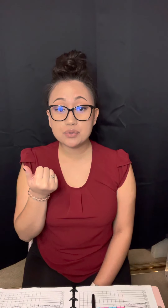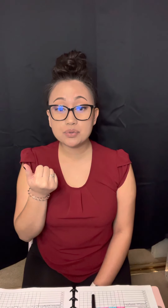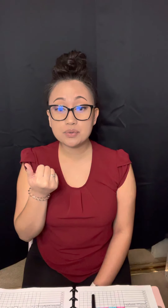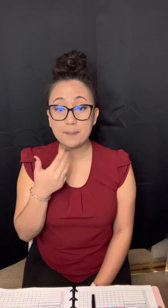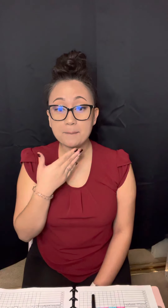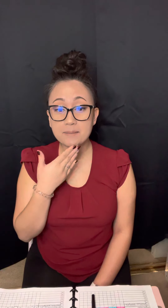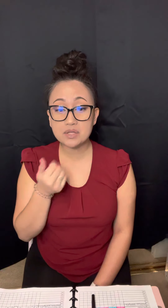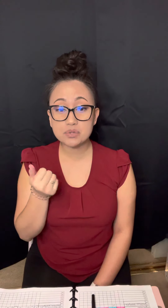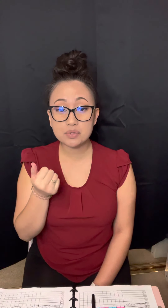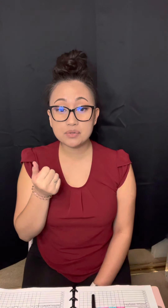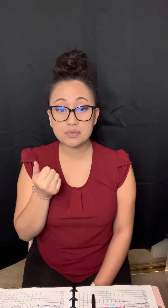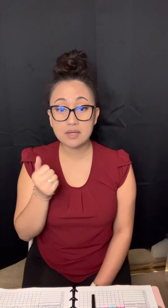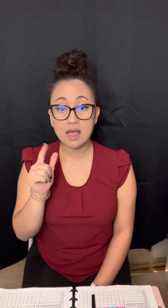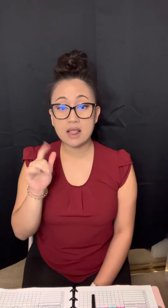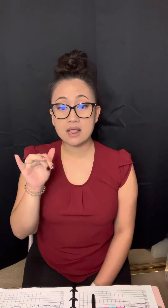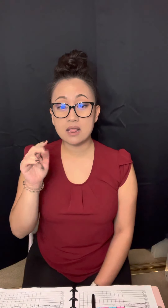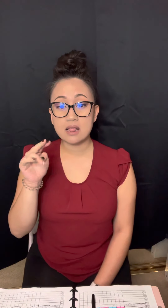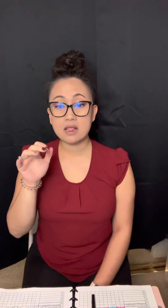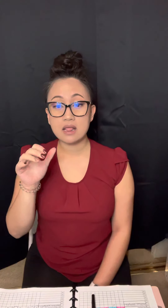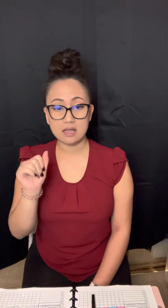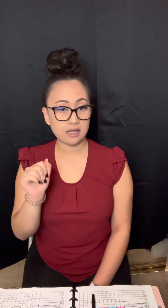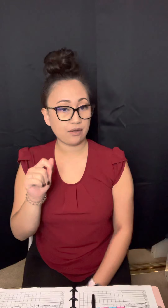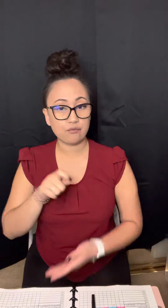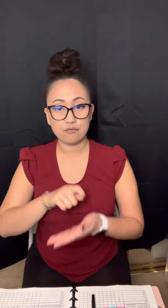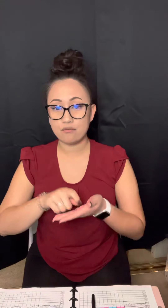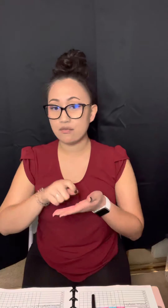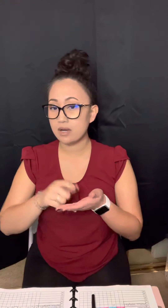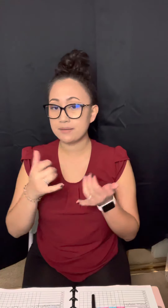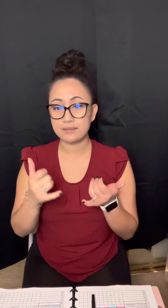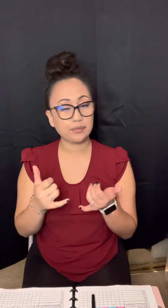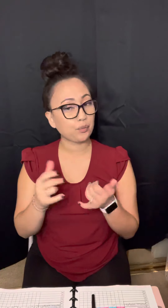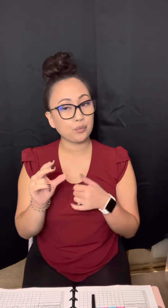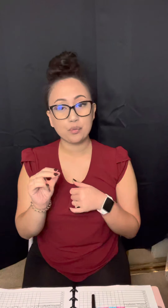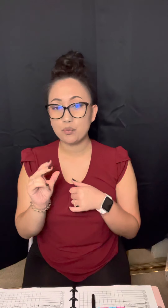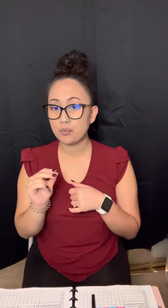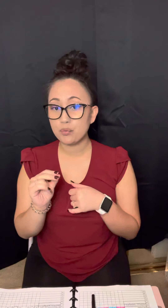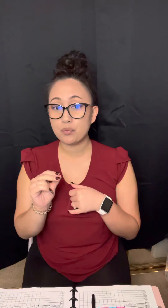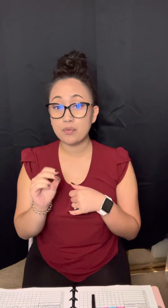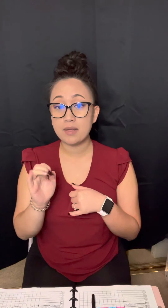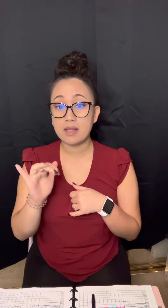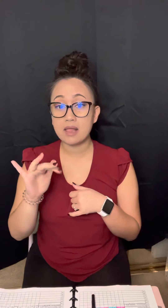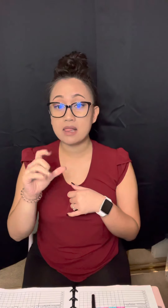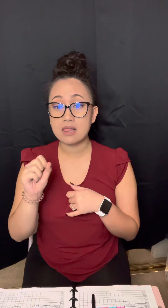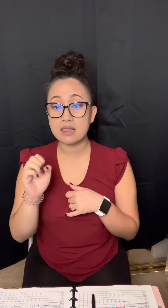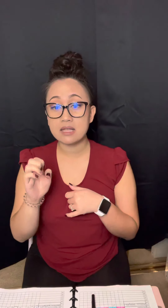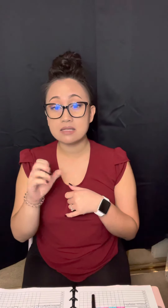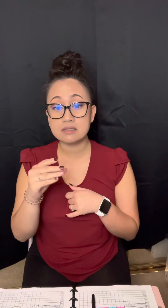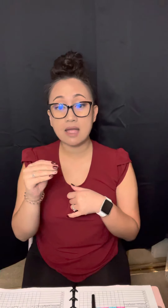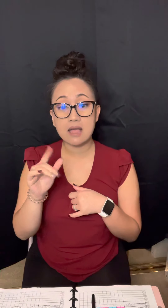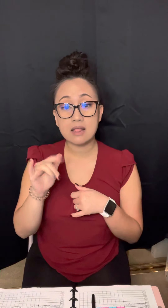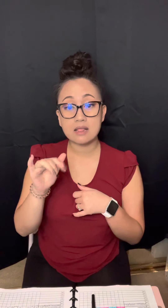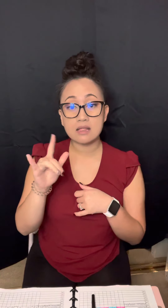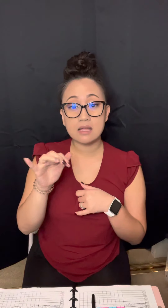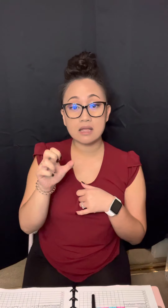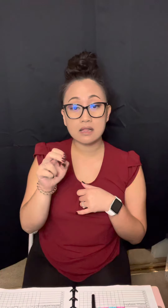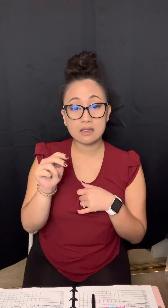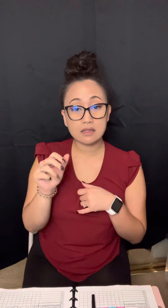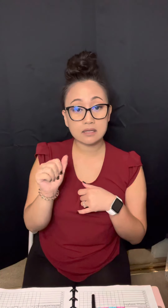Better. Good, Liliana, we're not writing on our whiteboards. Elise and Lily. Not writing on our whiteboards right